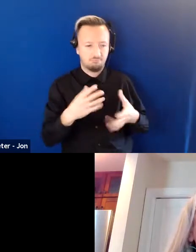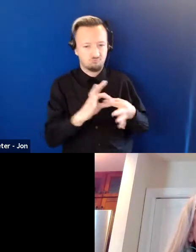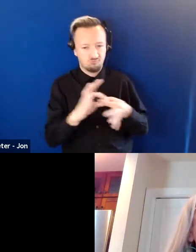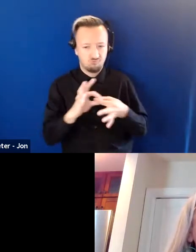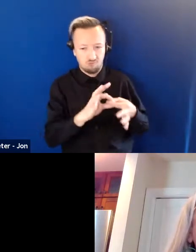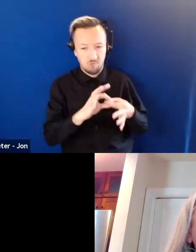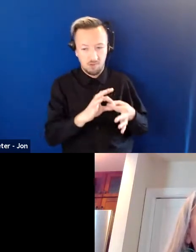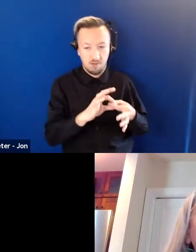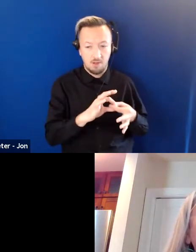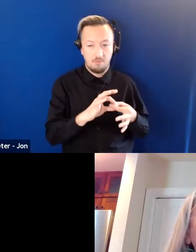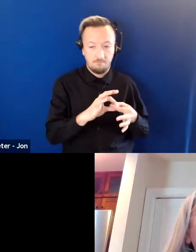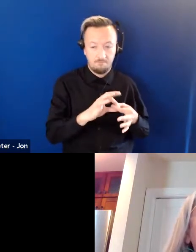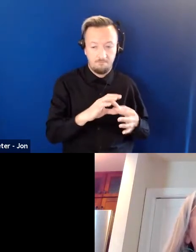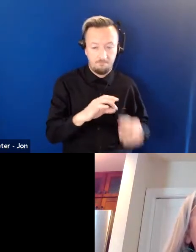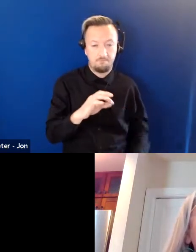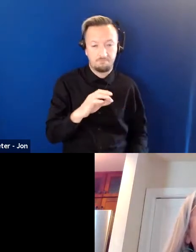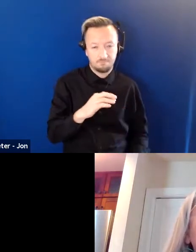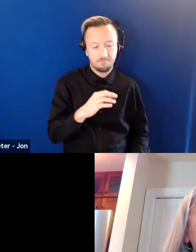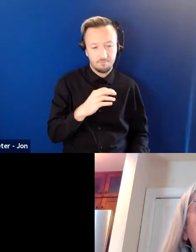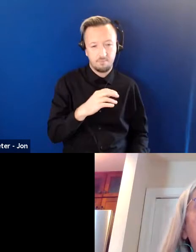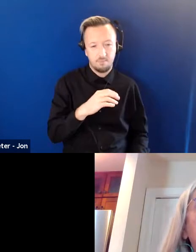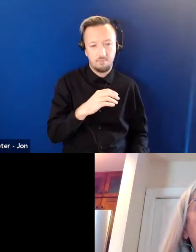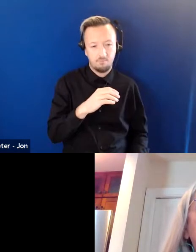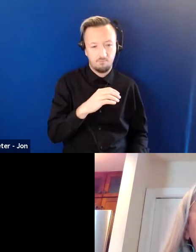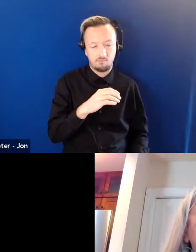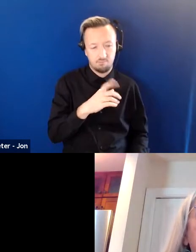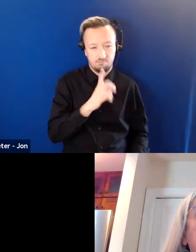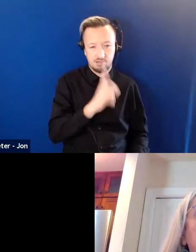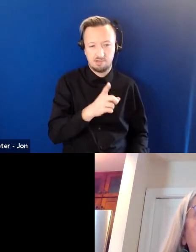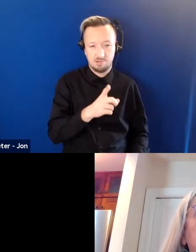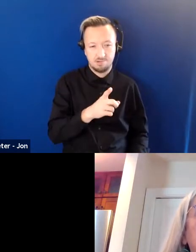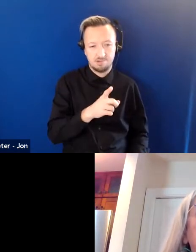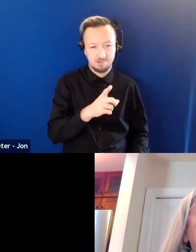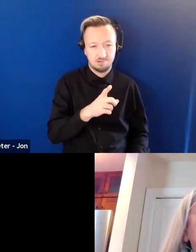other tribes in our state. We have